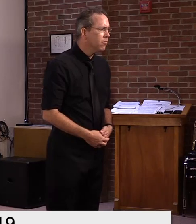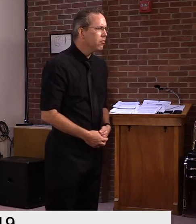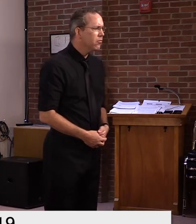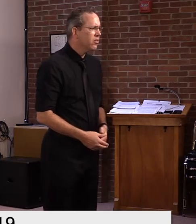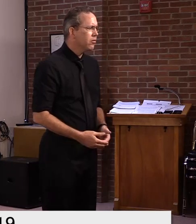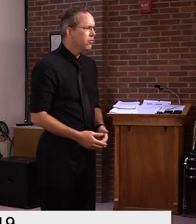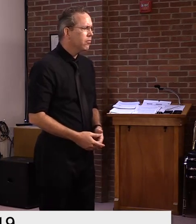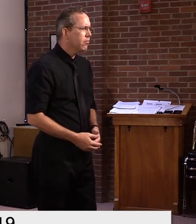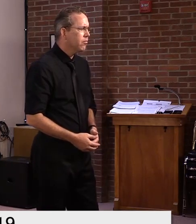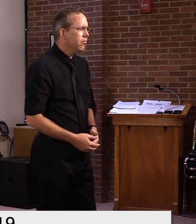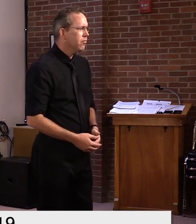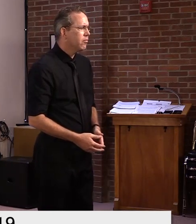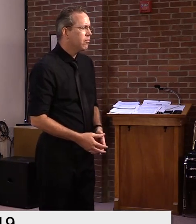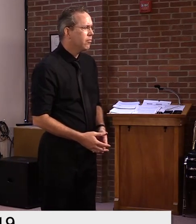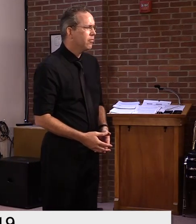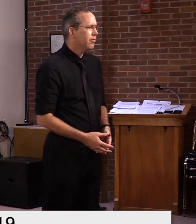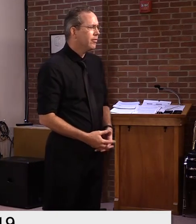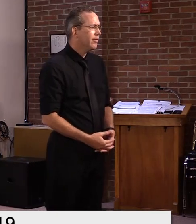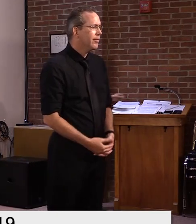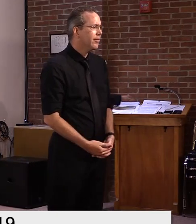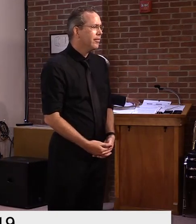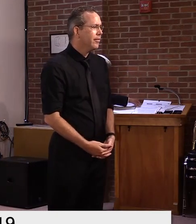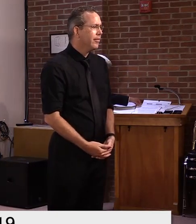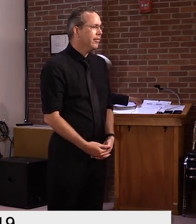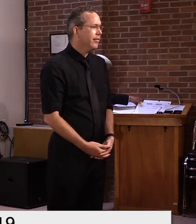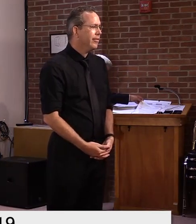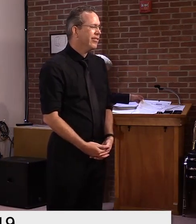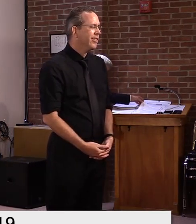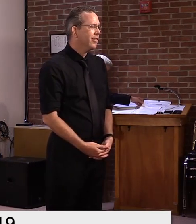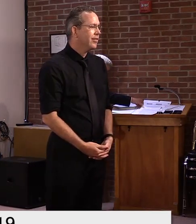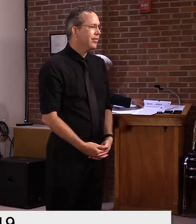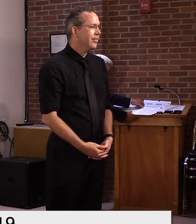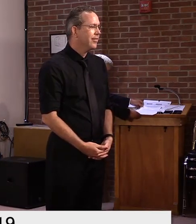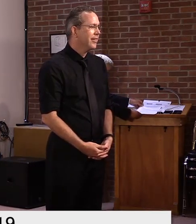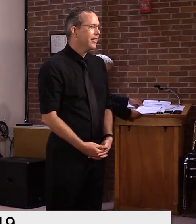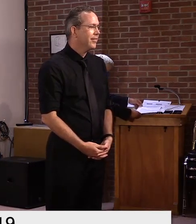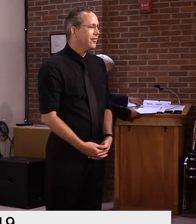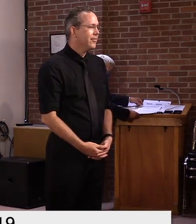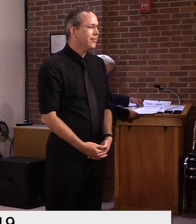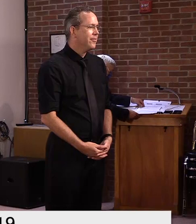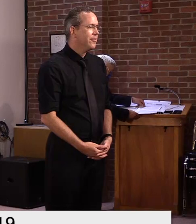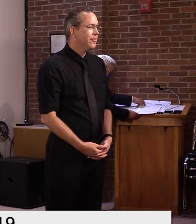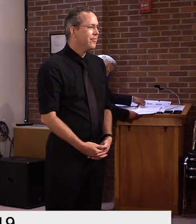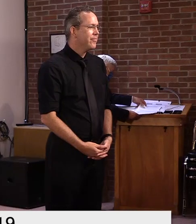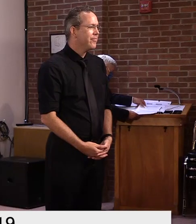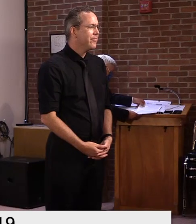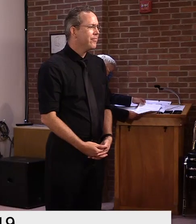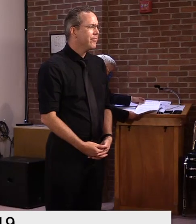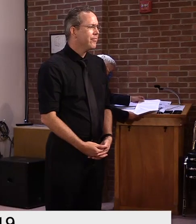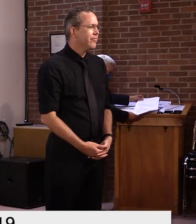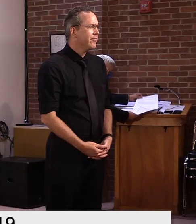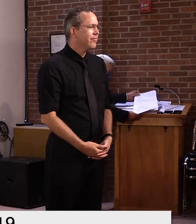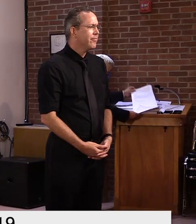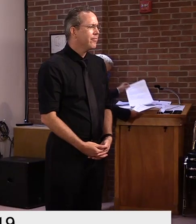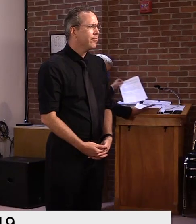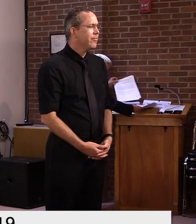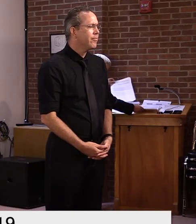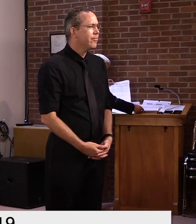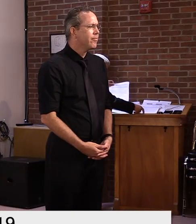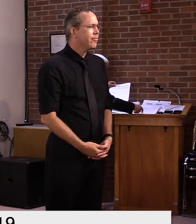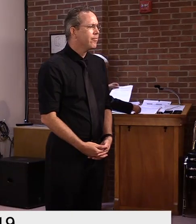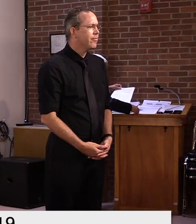My question is for Secretary Smith. The Department for Children and Families has told us the initial planning stages for the child care